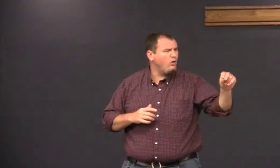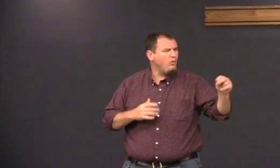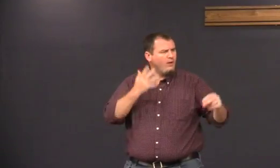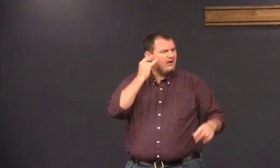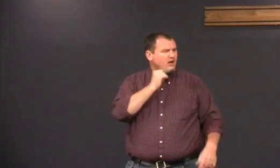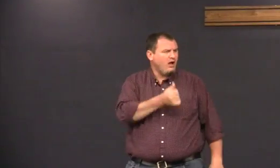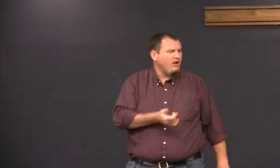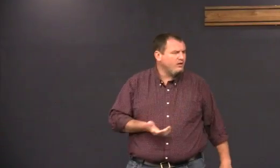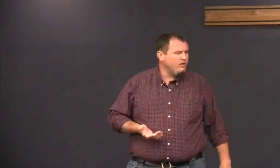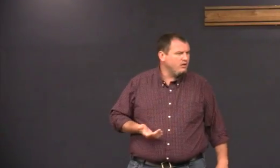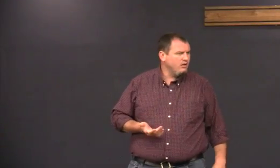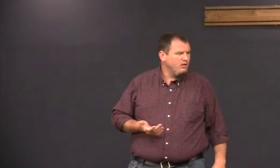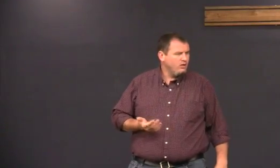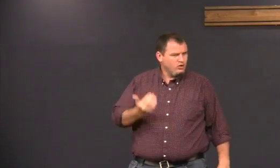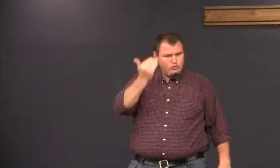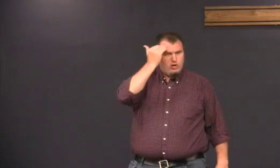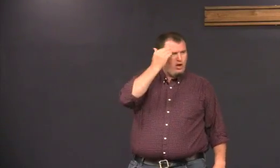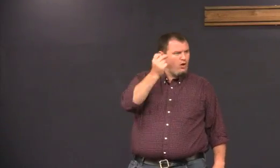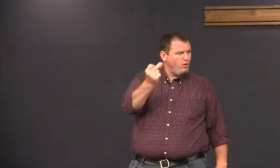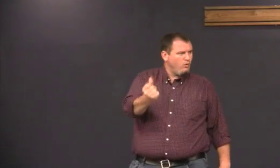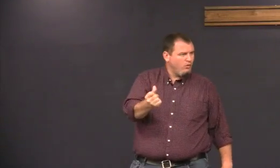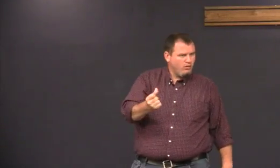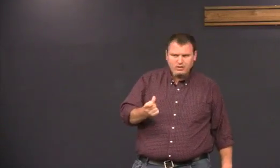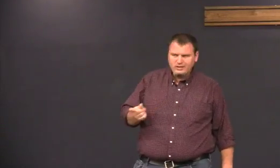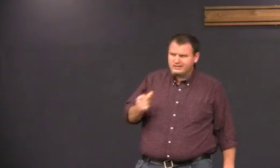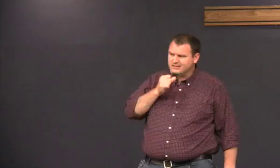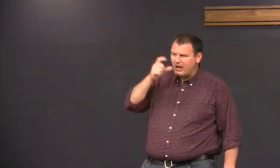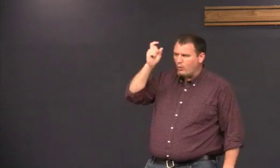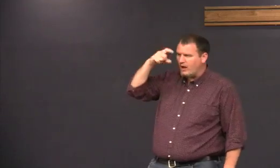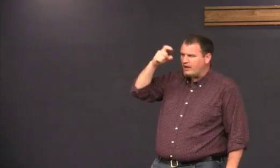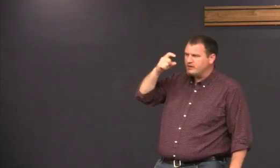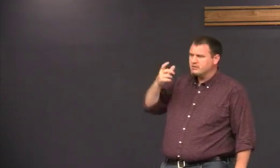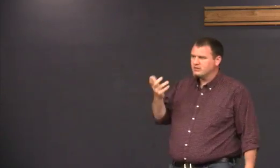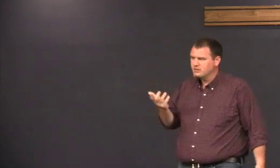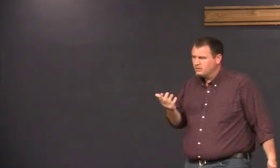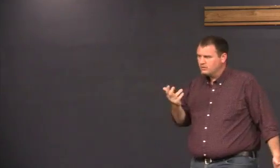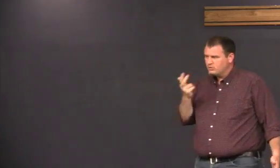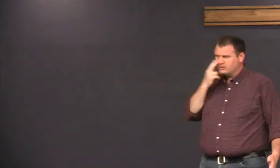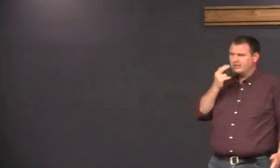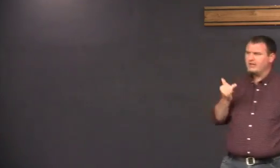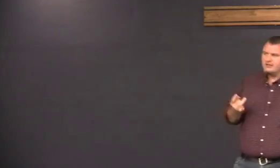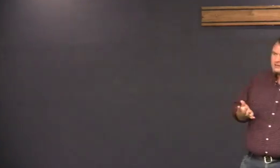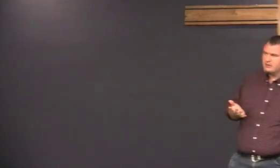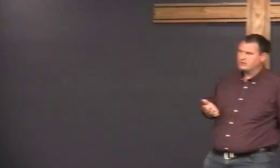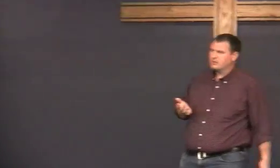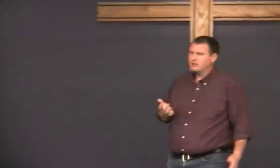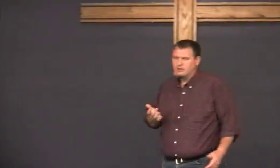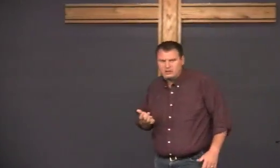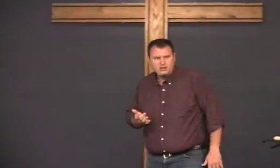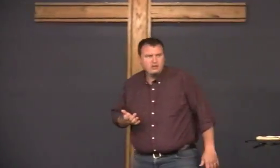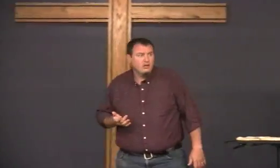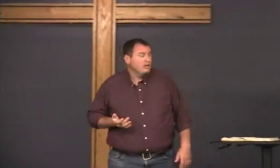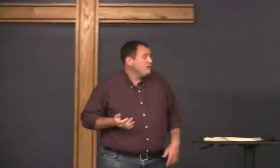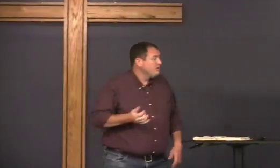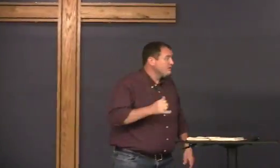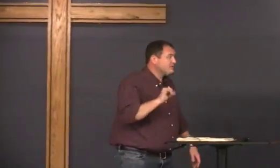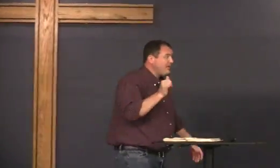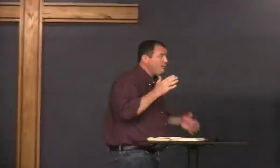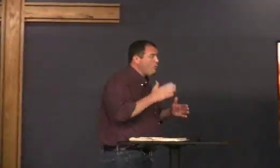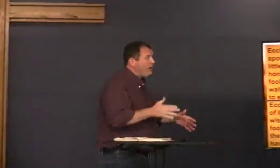No. Why not? You know he's not wise. You see it. The same